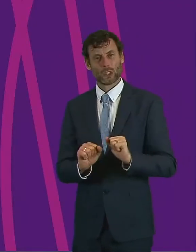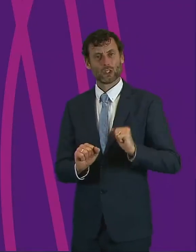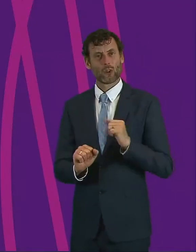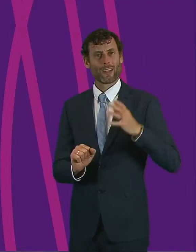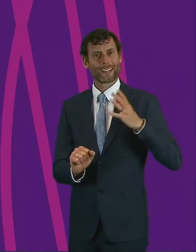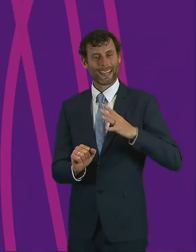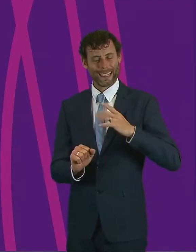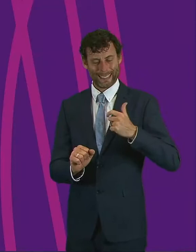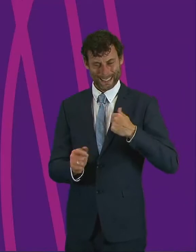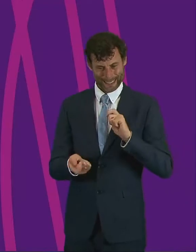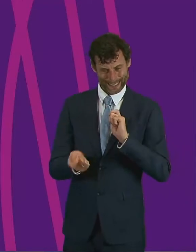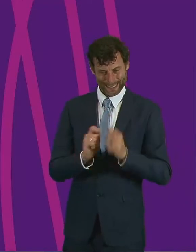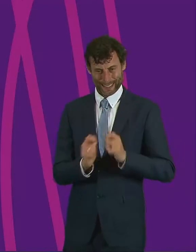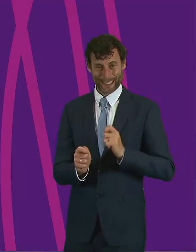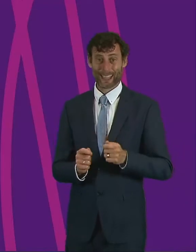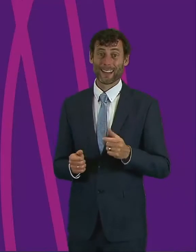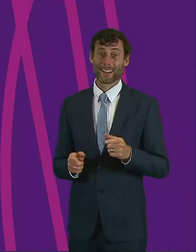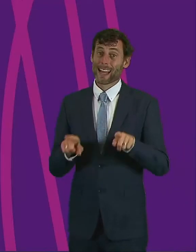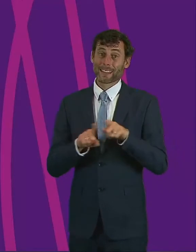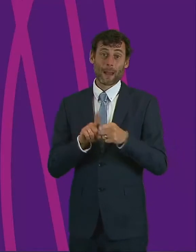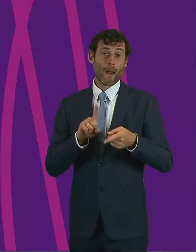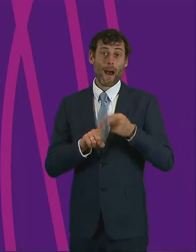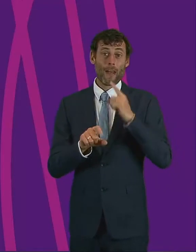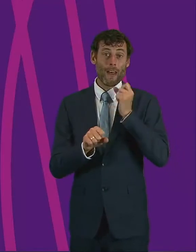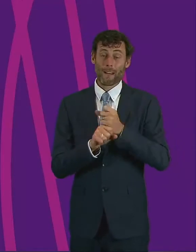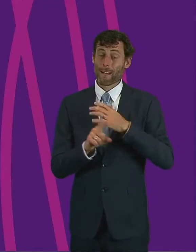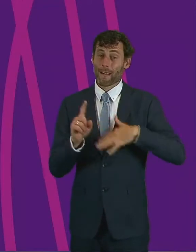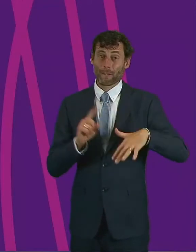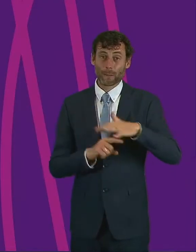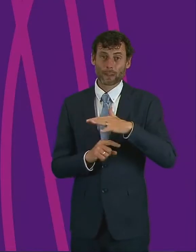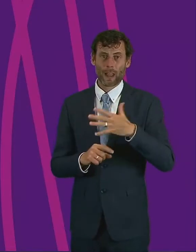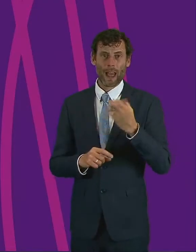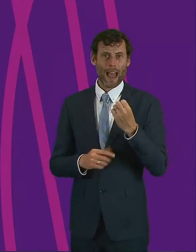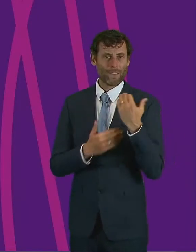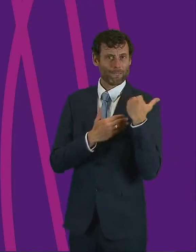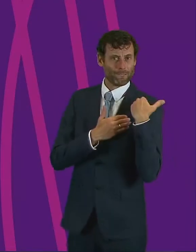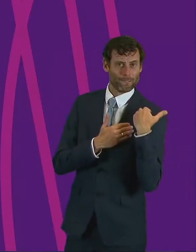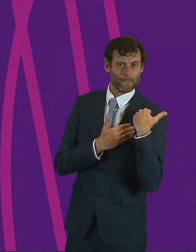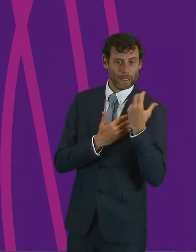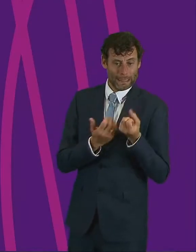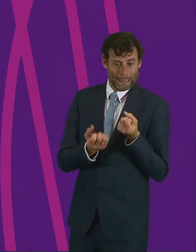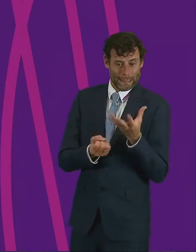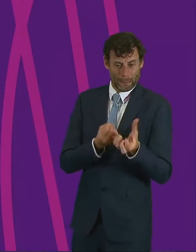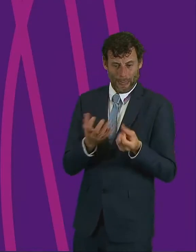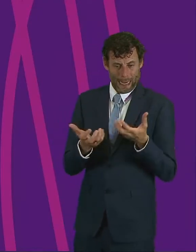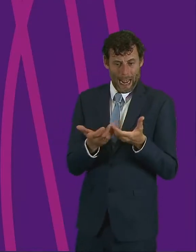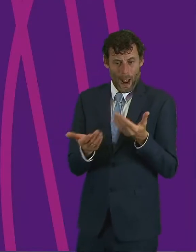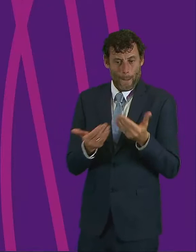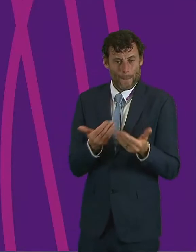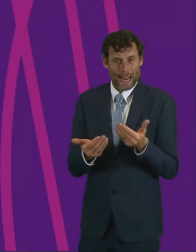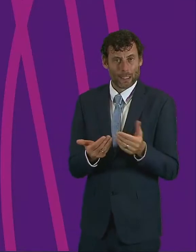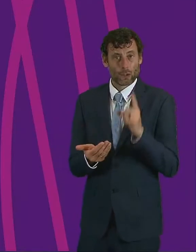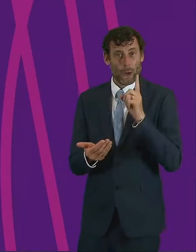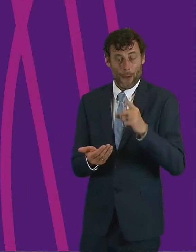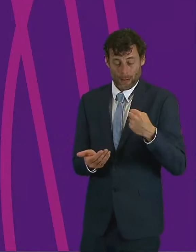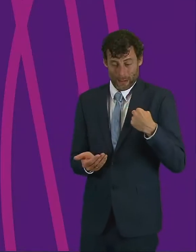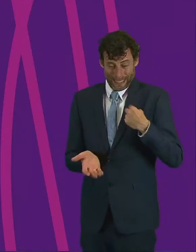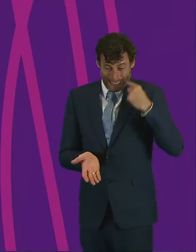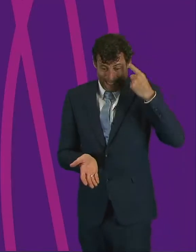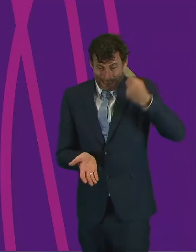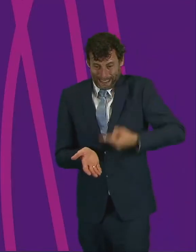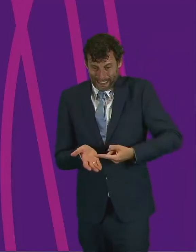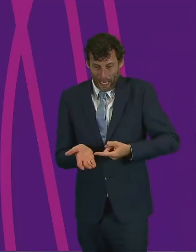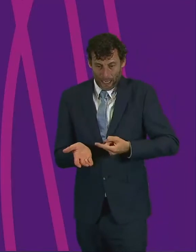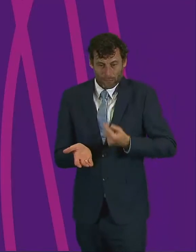Like all governments, we are facing huge spending pressures, but we don't have the tools that others have to meet them. And along with the governments of Wales and